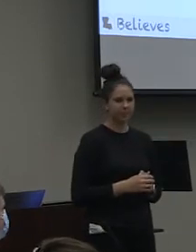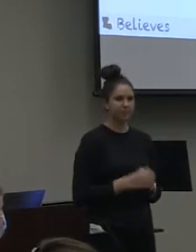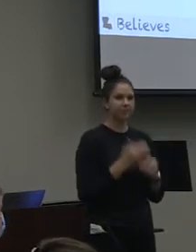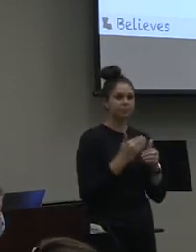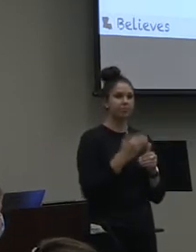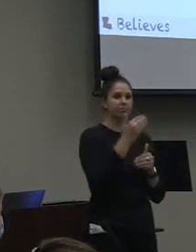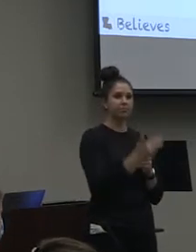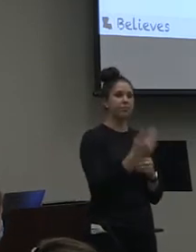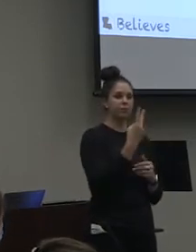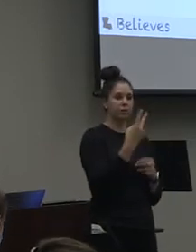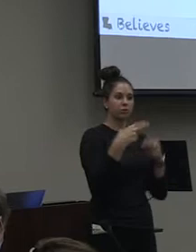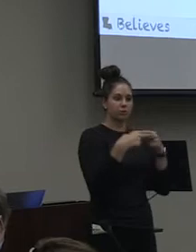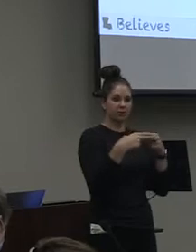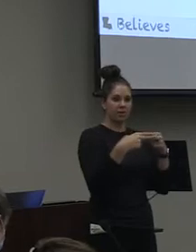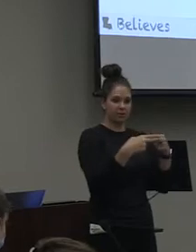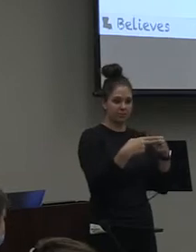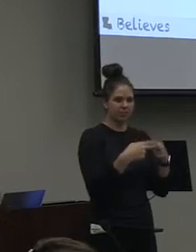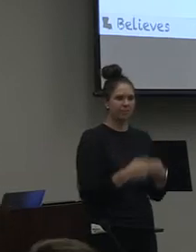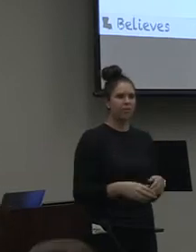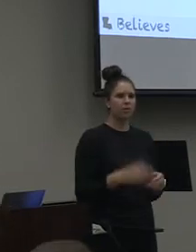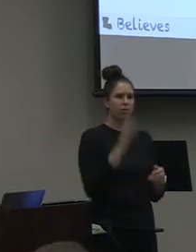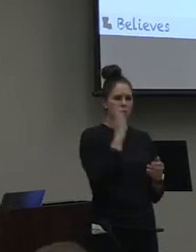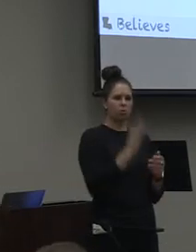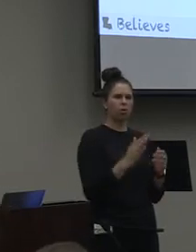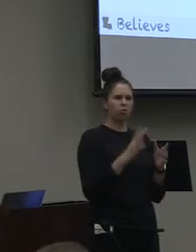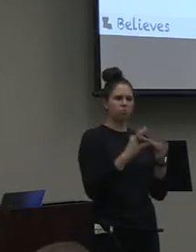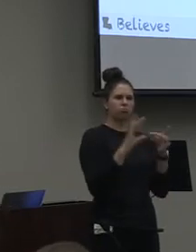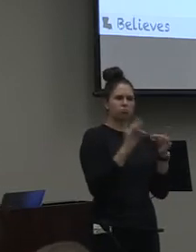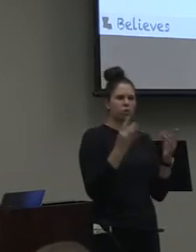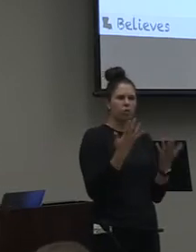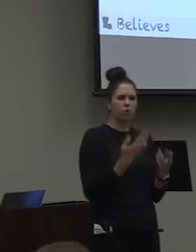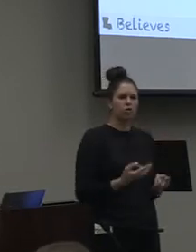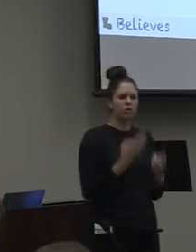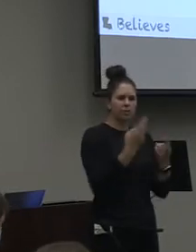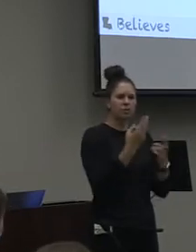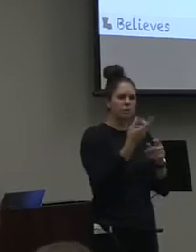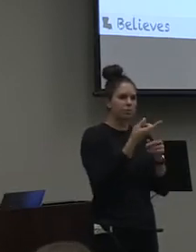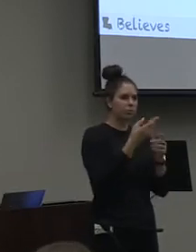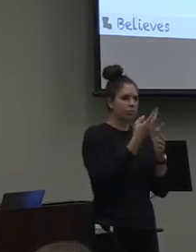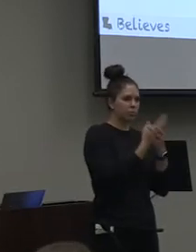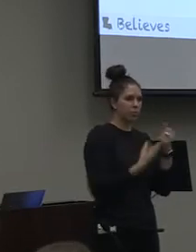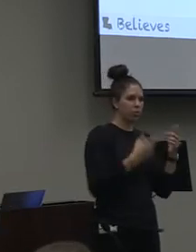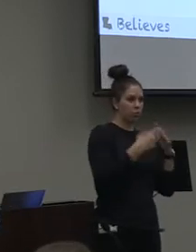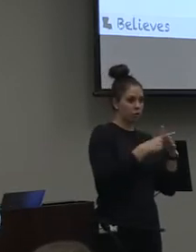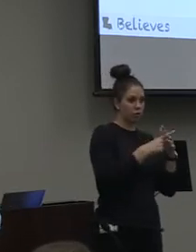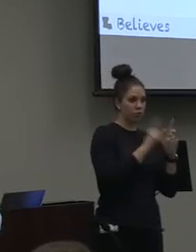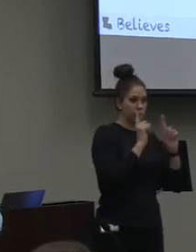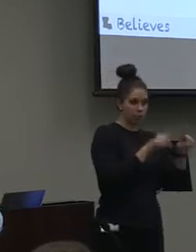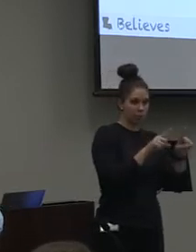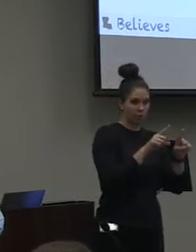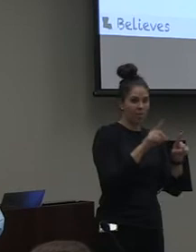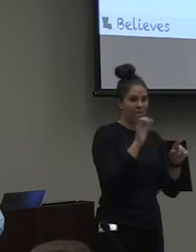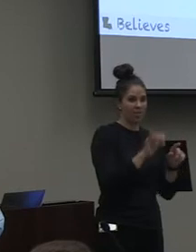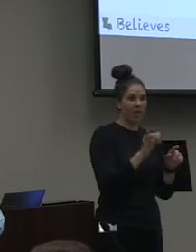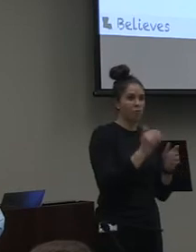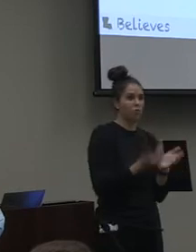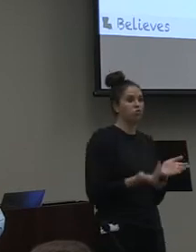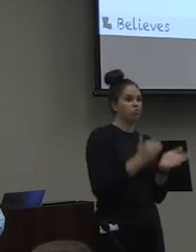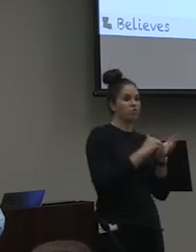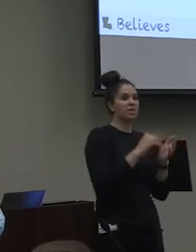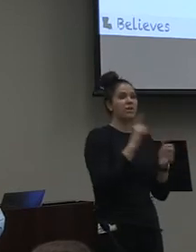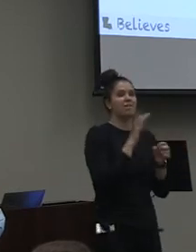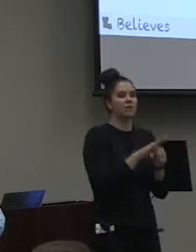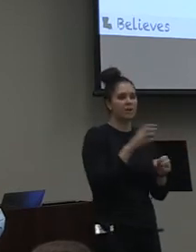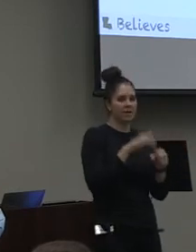The next two slides highlight the recommendations of both the original report that were then reaffirmed in